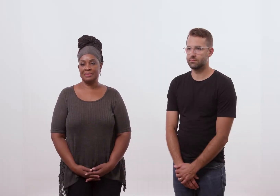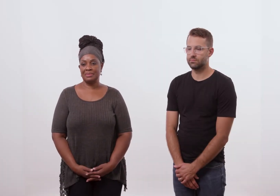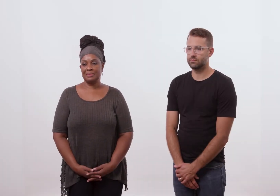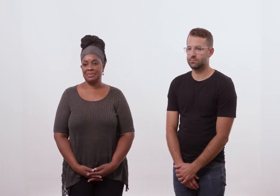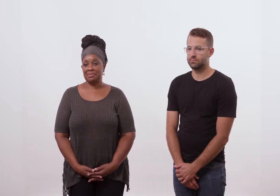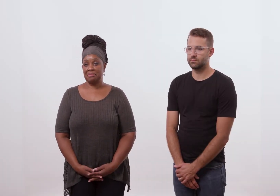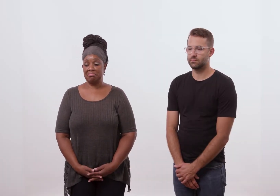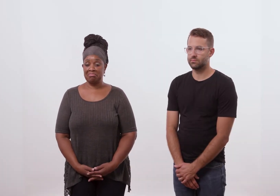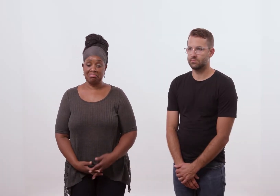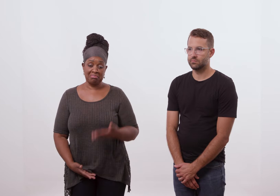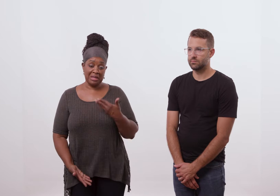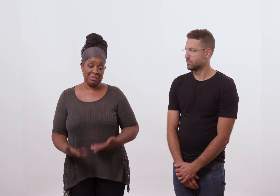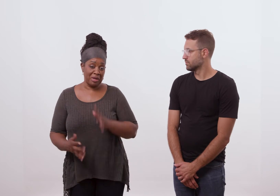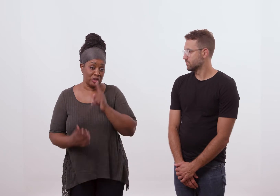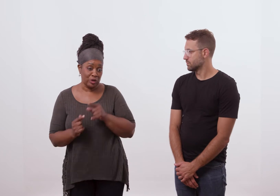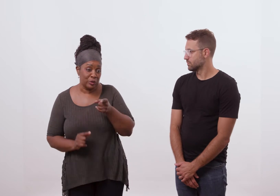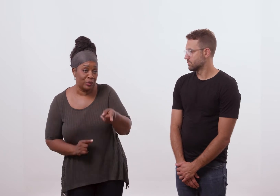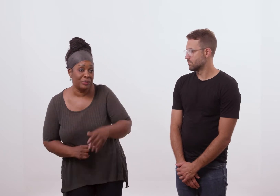I might just as well talk to you.